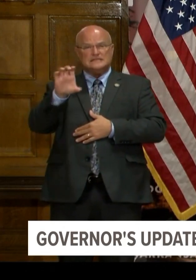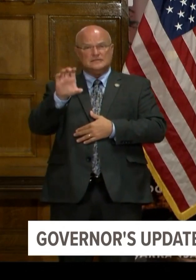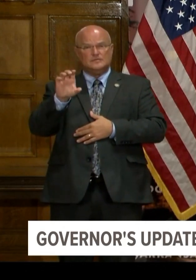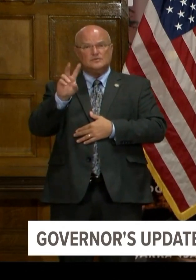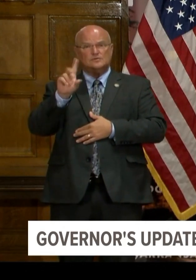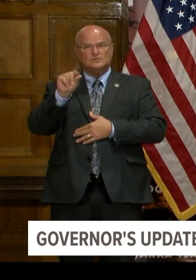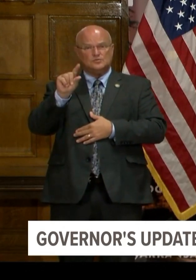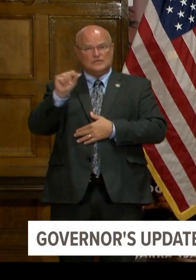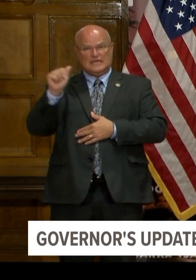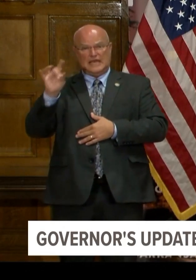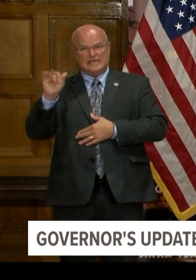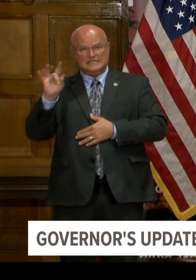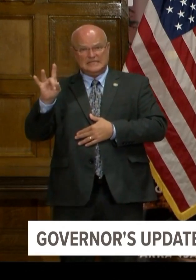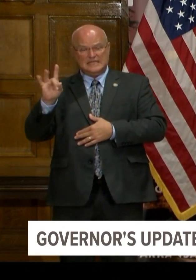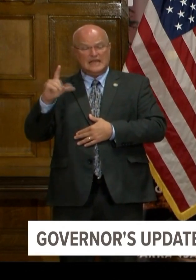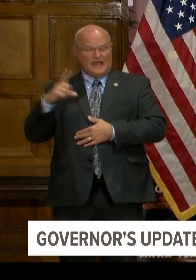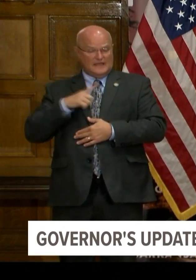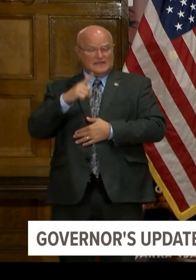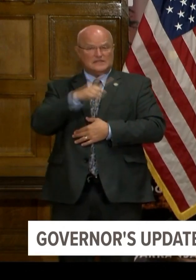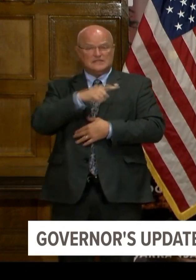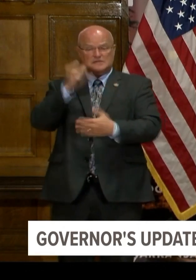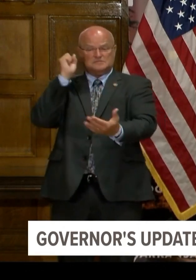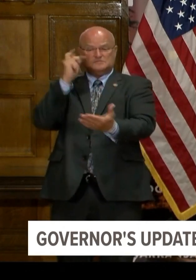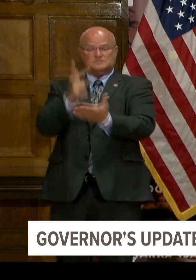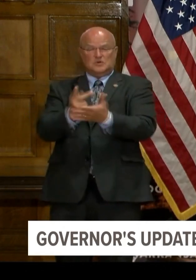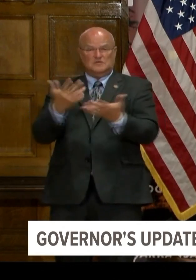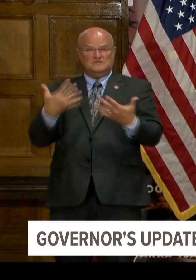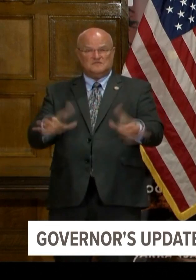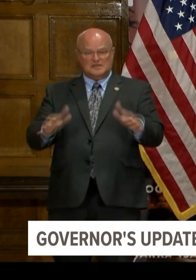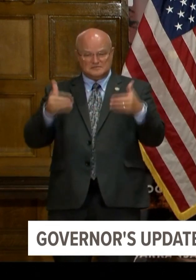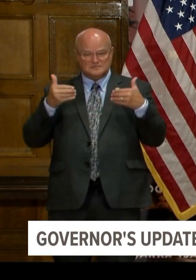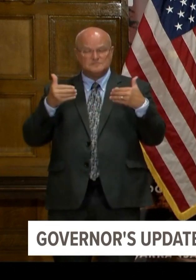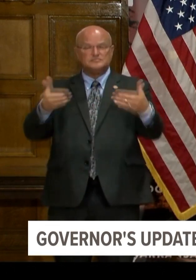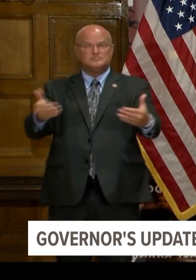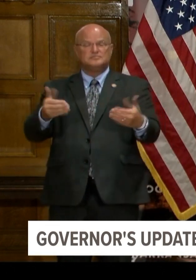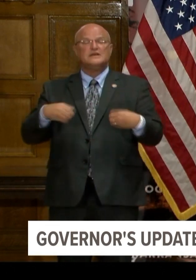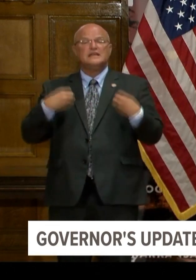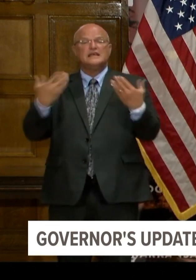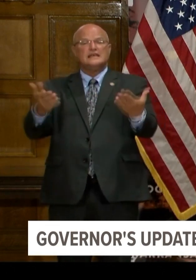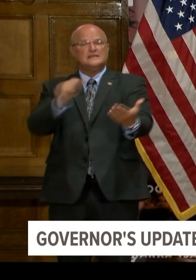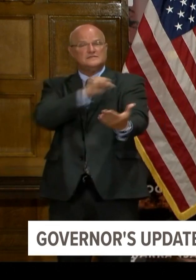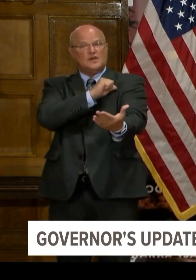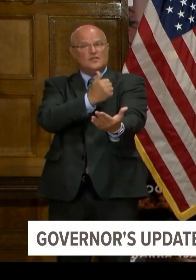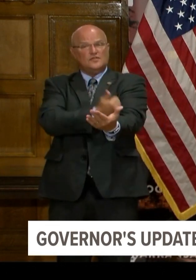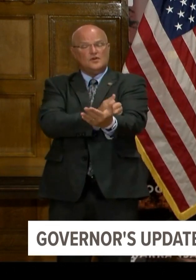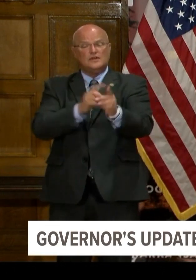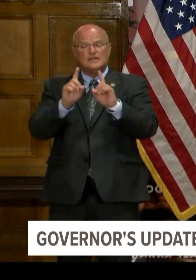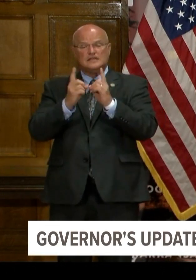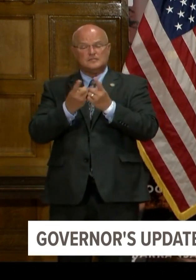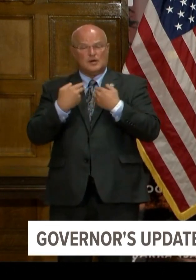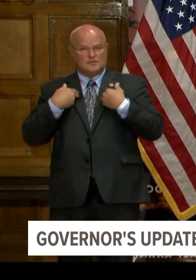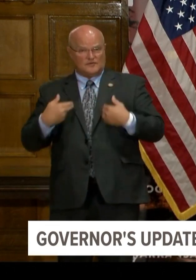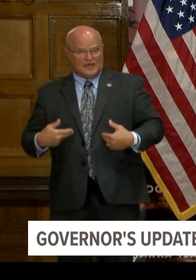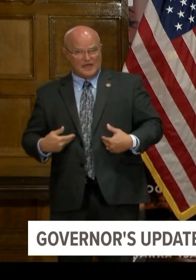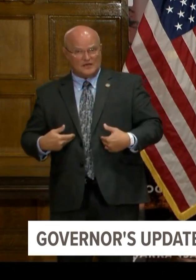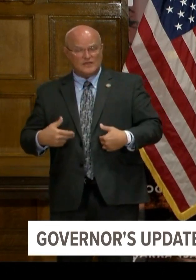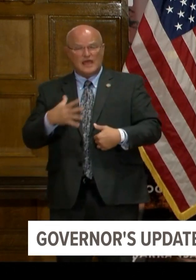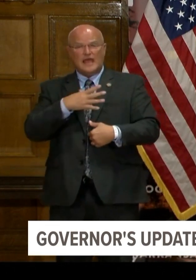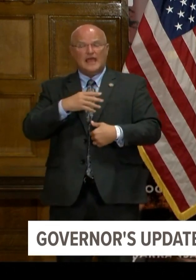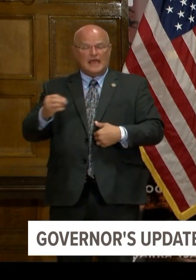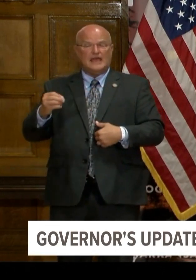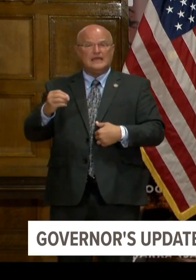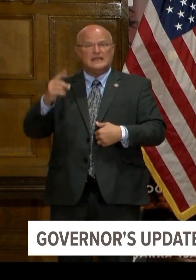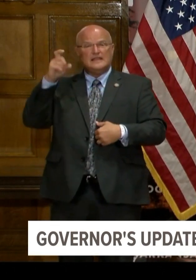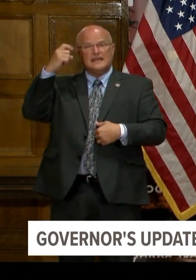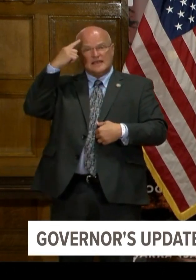2018, and the legislature wisely approved those rules that gives authority to the Department of Health and the executive branch